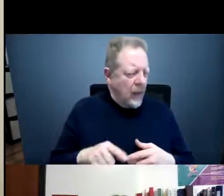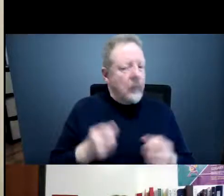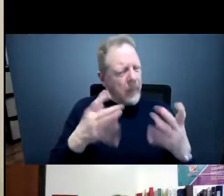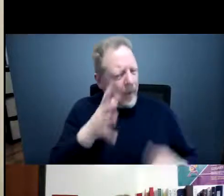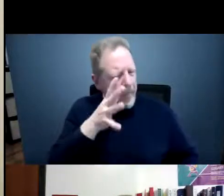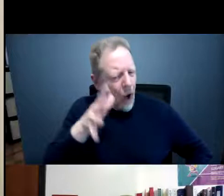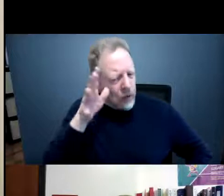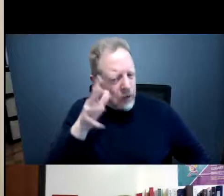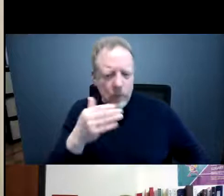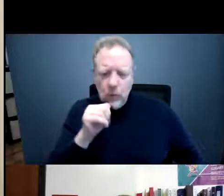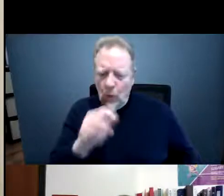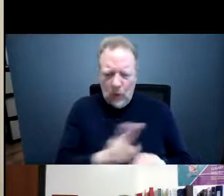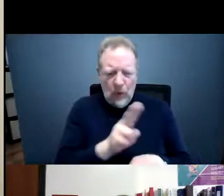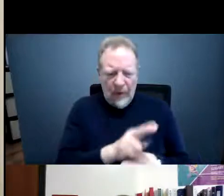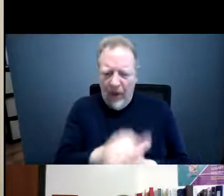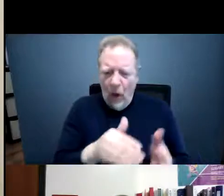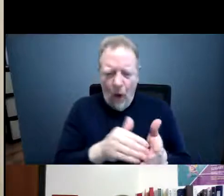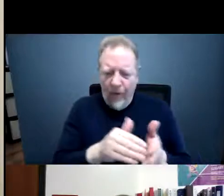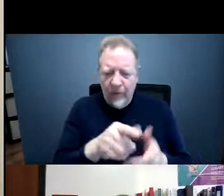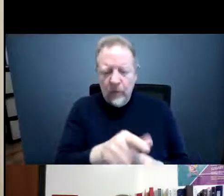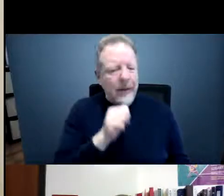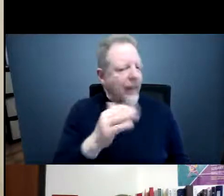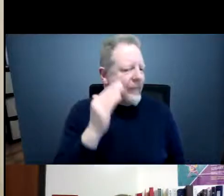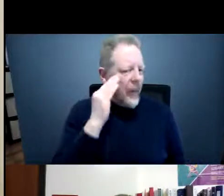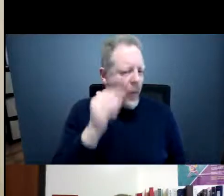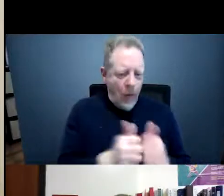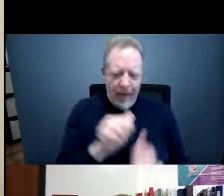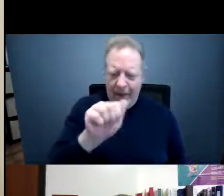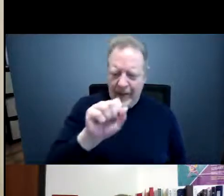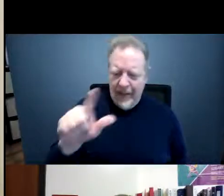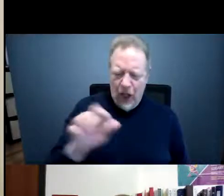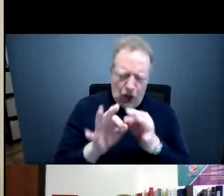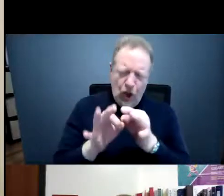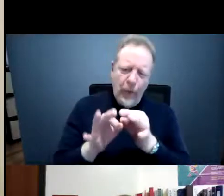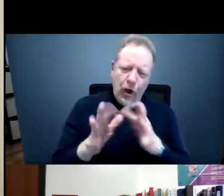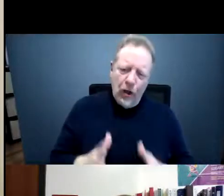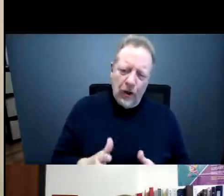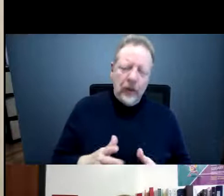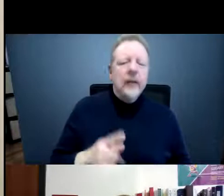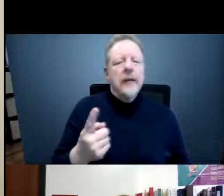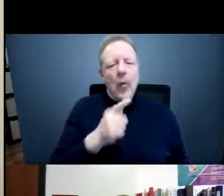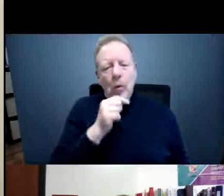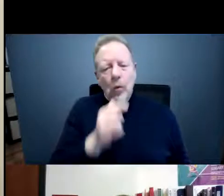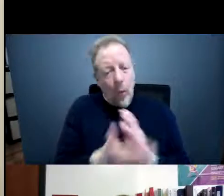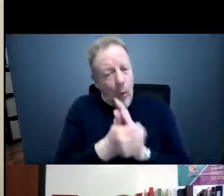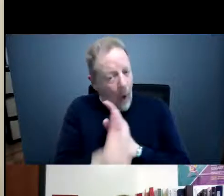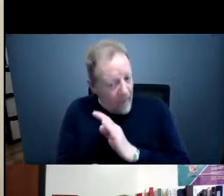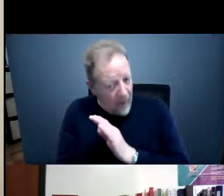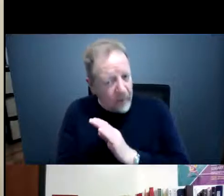you know, don't use this often, so they're not familiar with it. It's someone who's highly qualified and can break down barriers